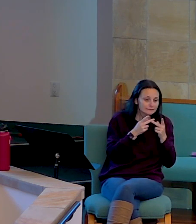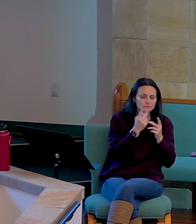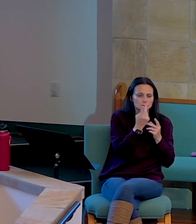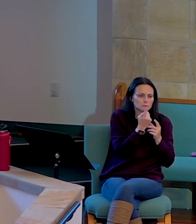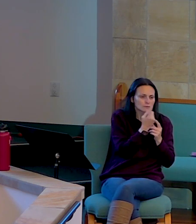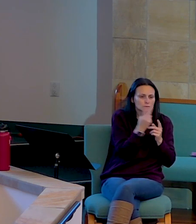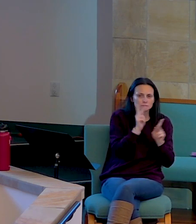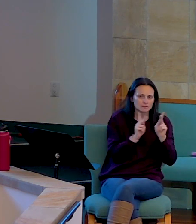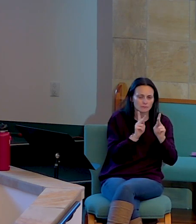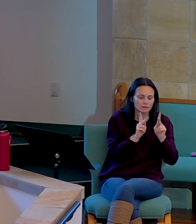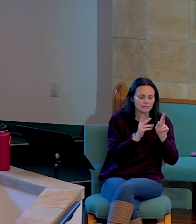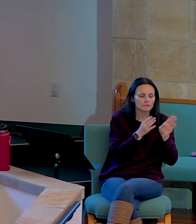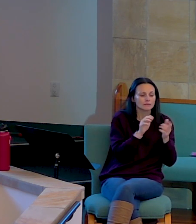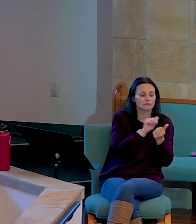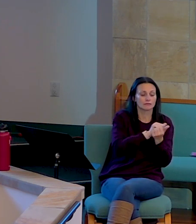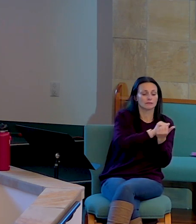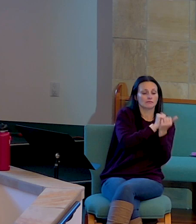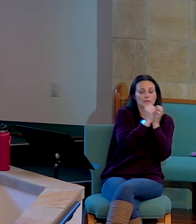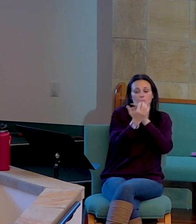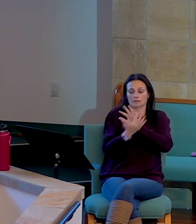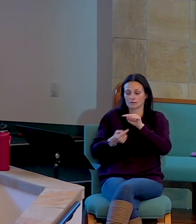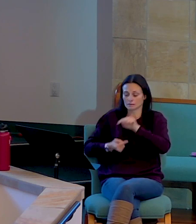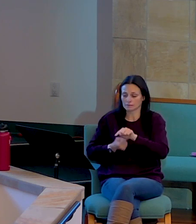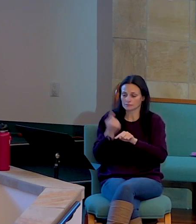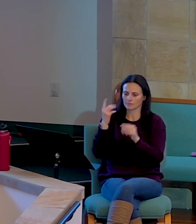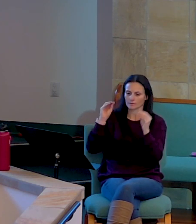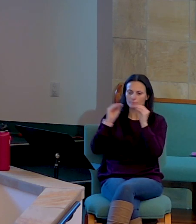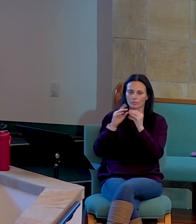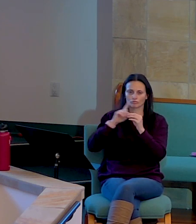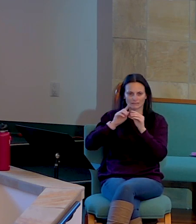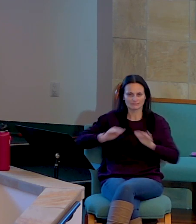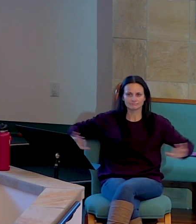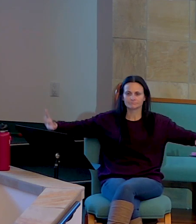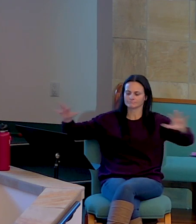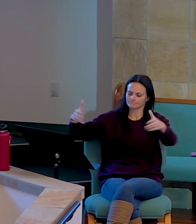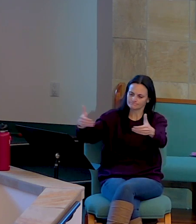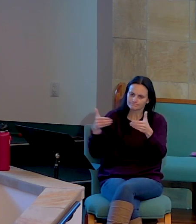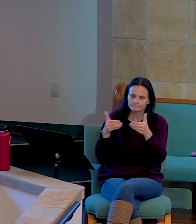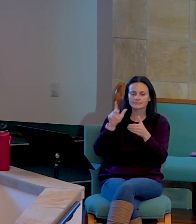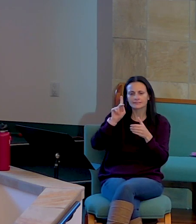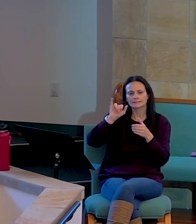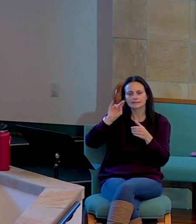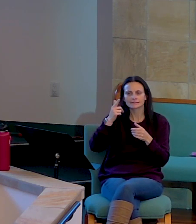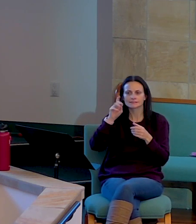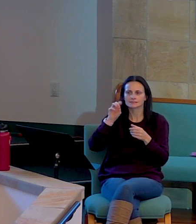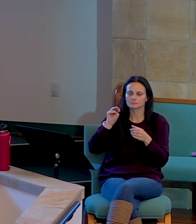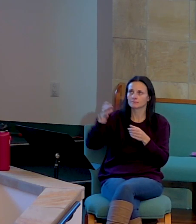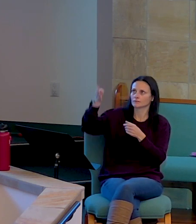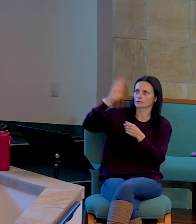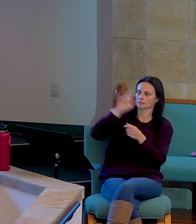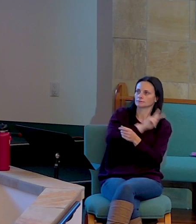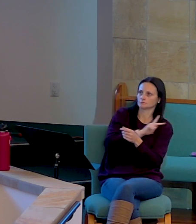people, and moving into something that is more a kingdom, God's place.